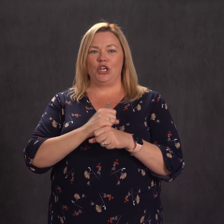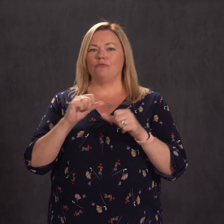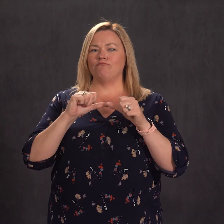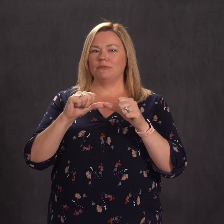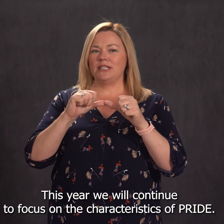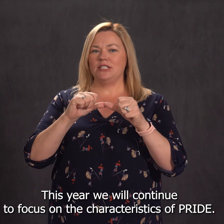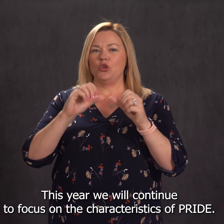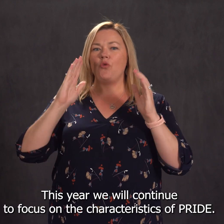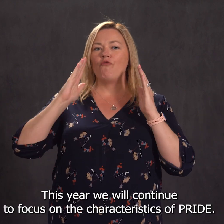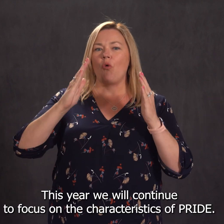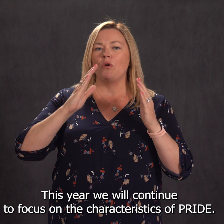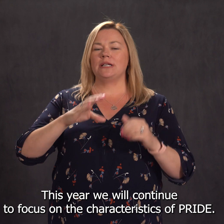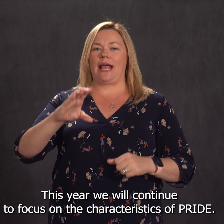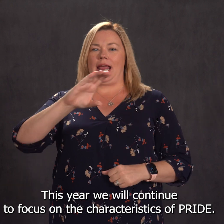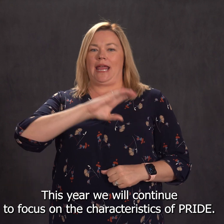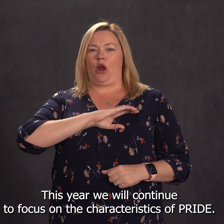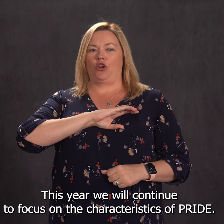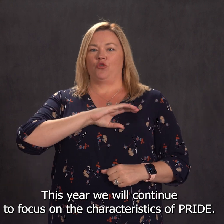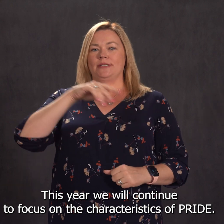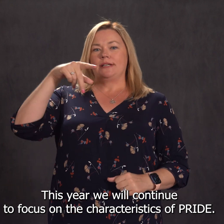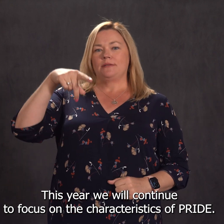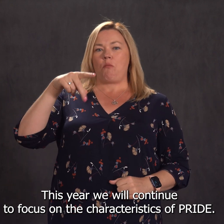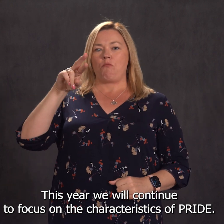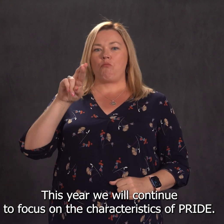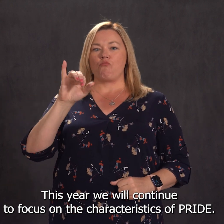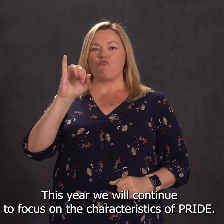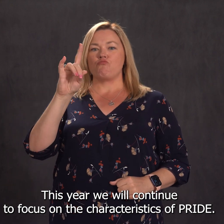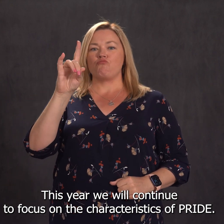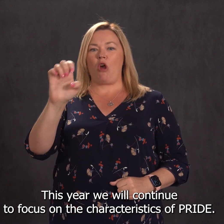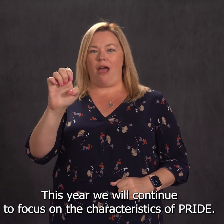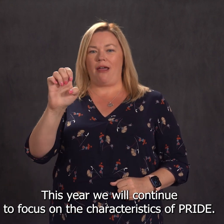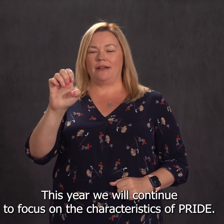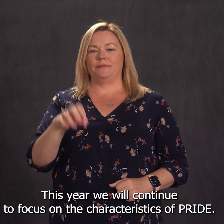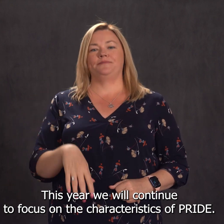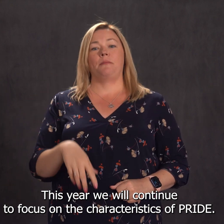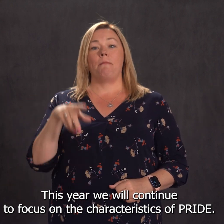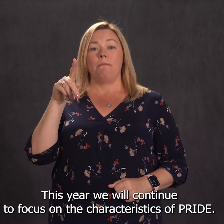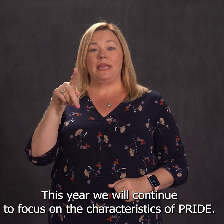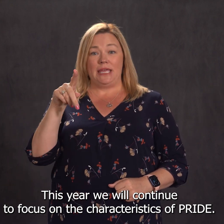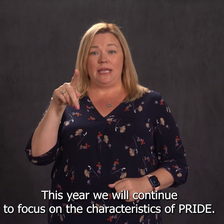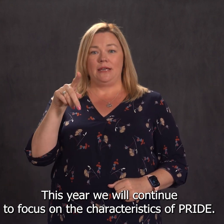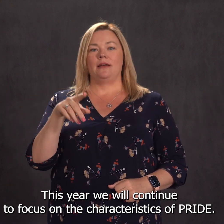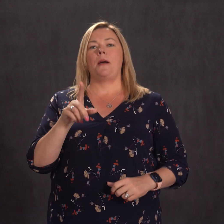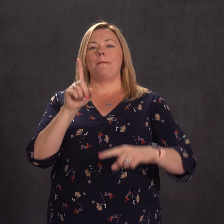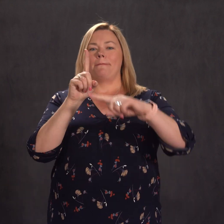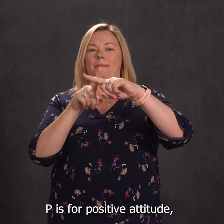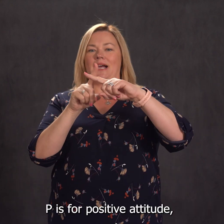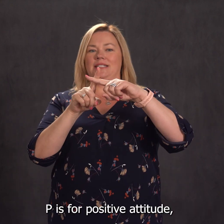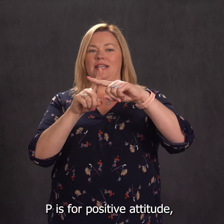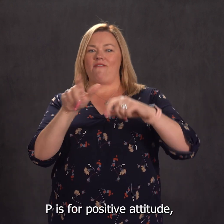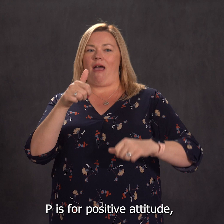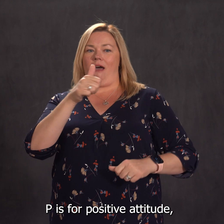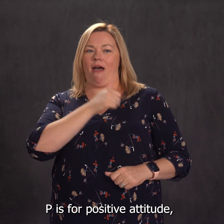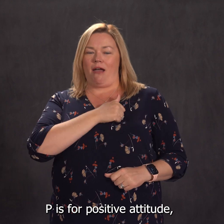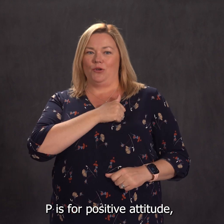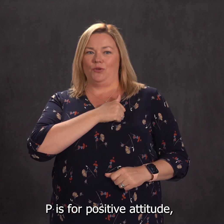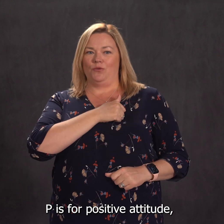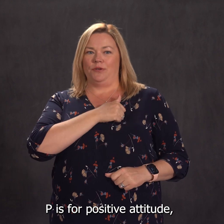This year, we will continue to focus on the characteristics of pride. P is for positive